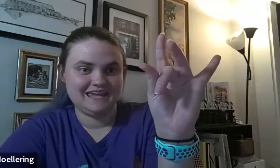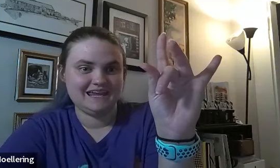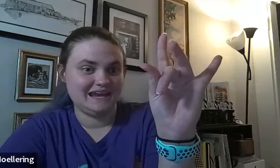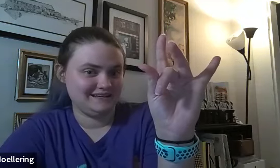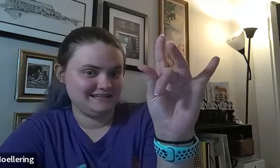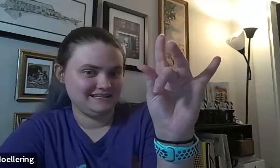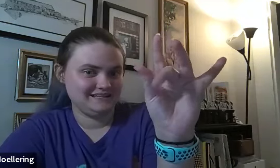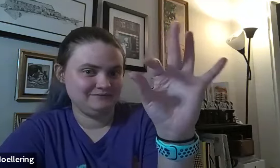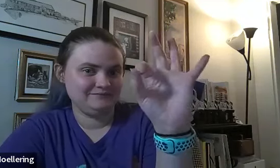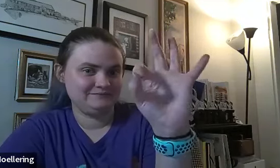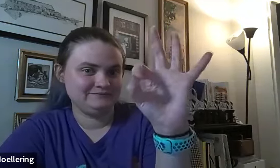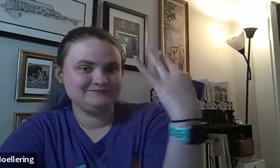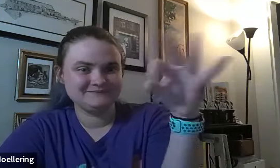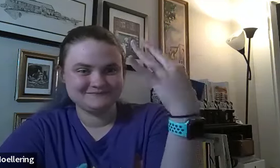Then 19,